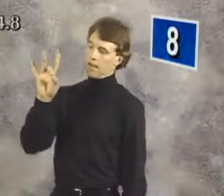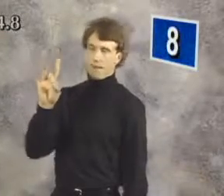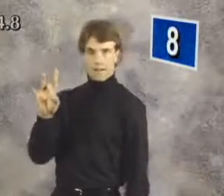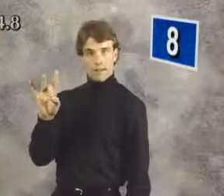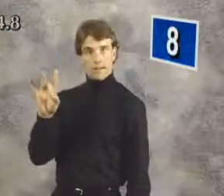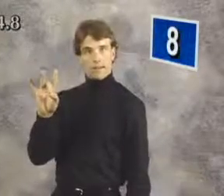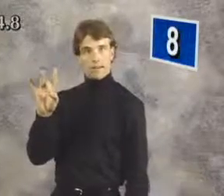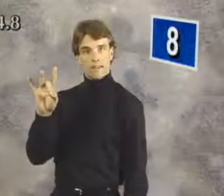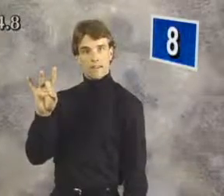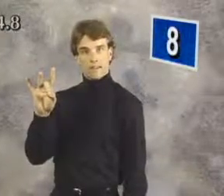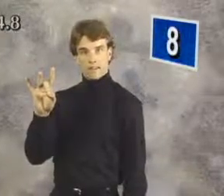8,